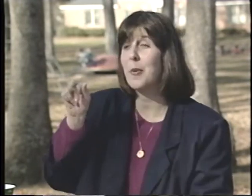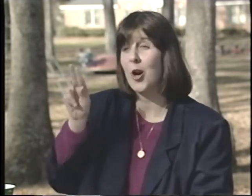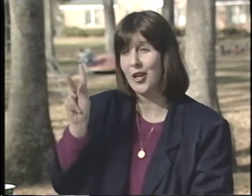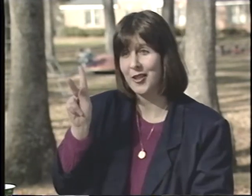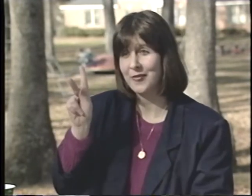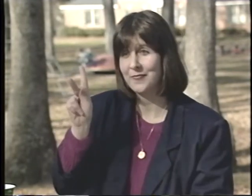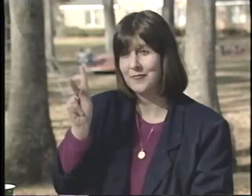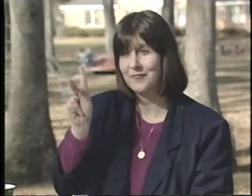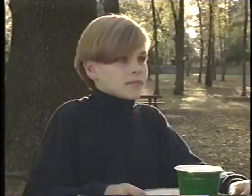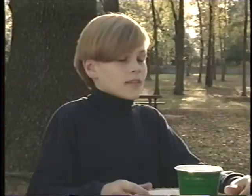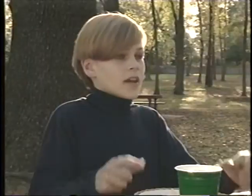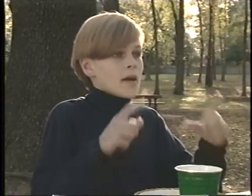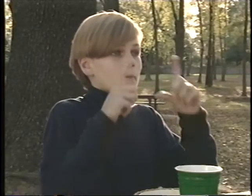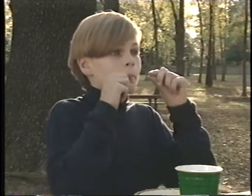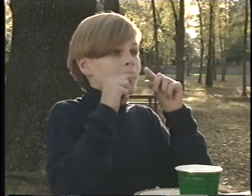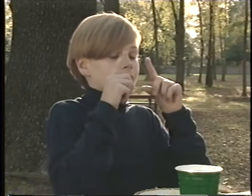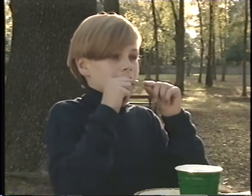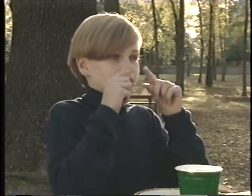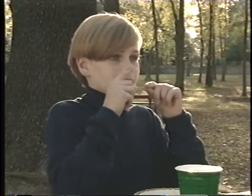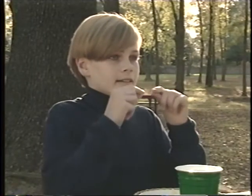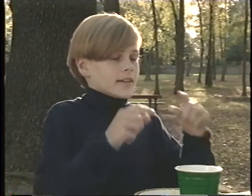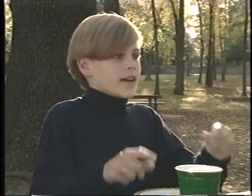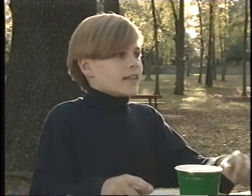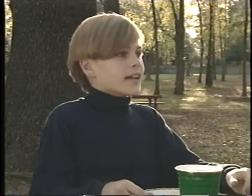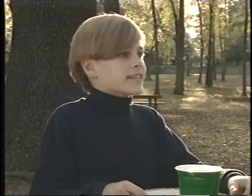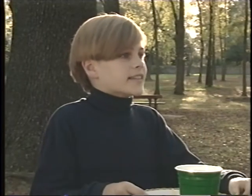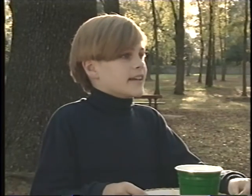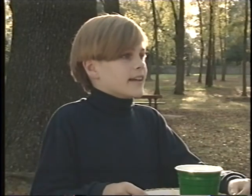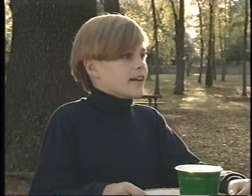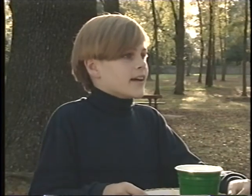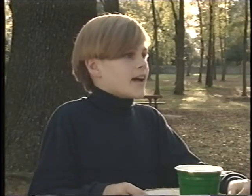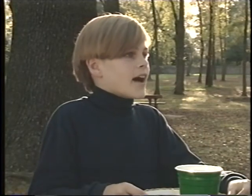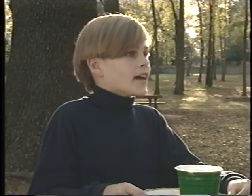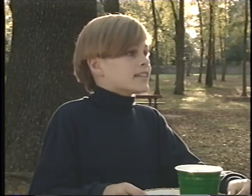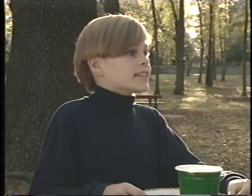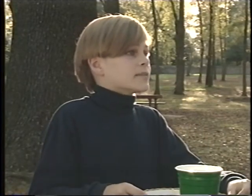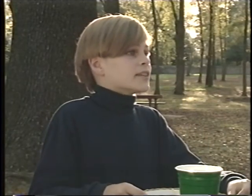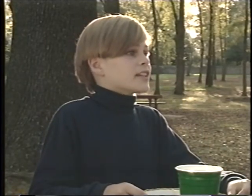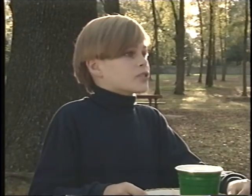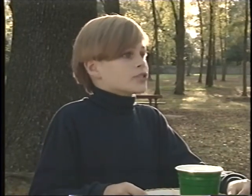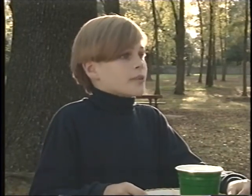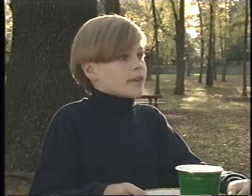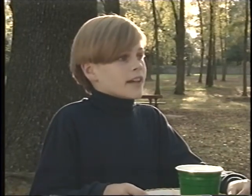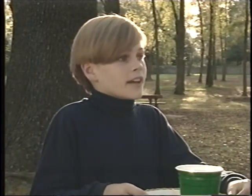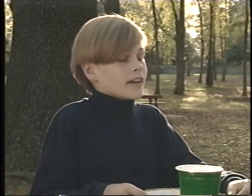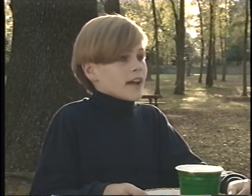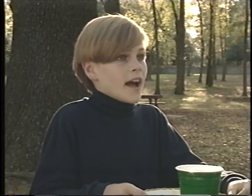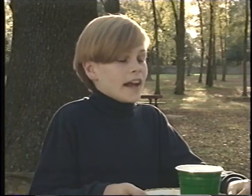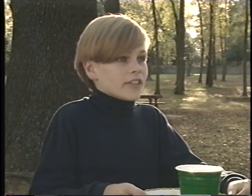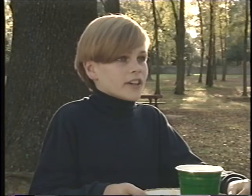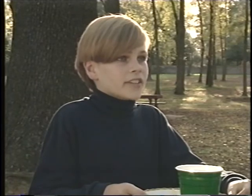park. Picnic. Let's see. I see some tennis courts over there. How do you sign